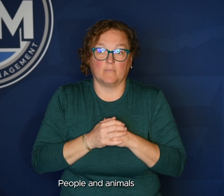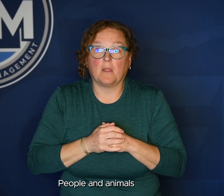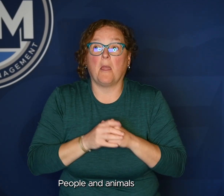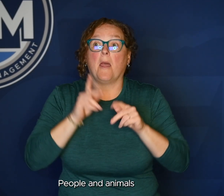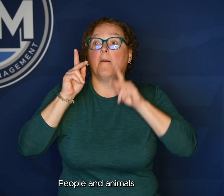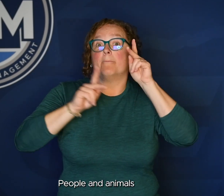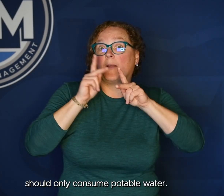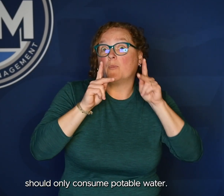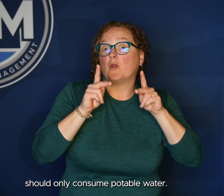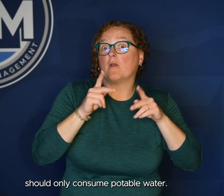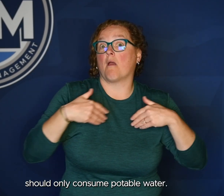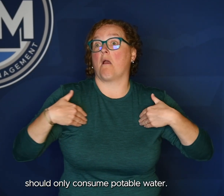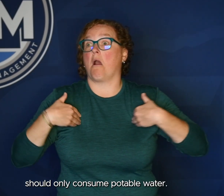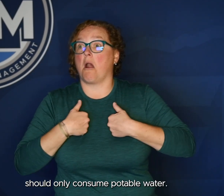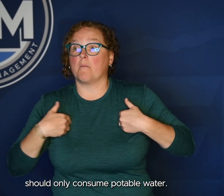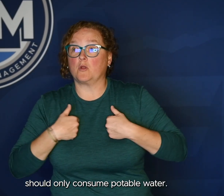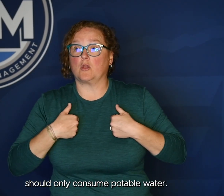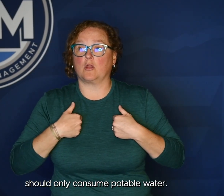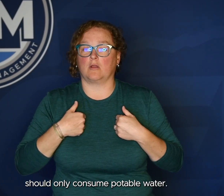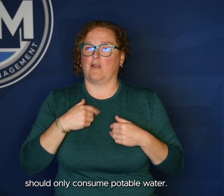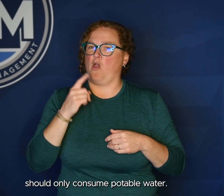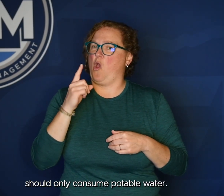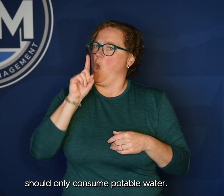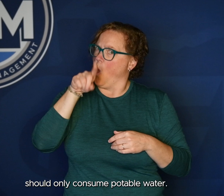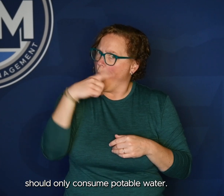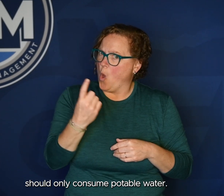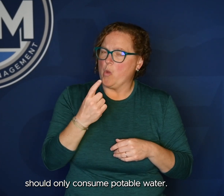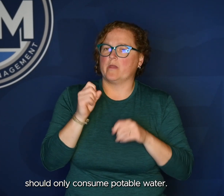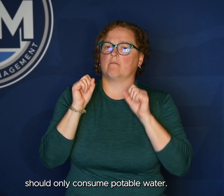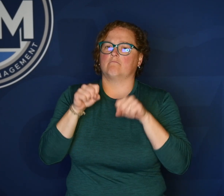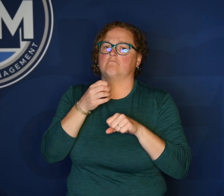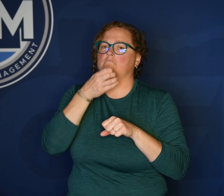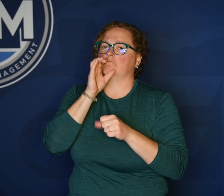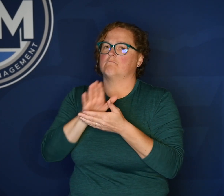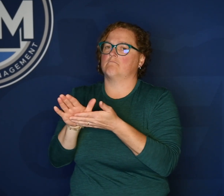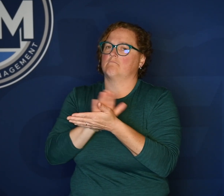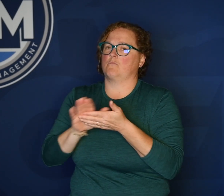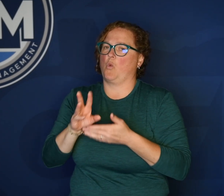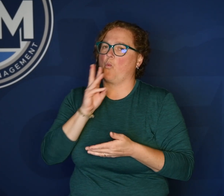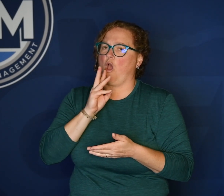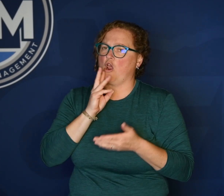People and animals should only consume potable water.